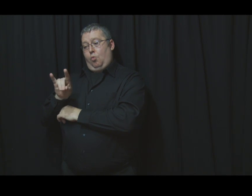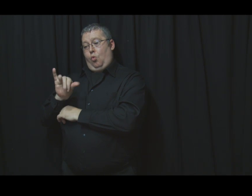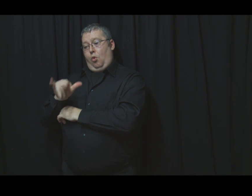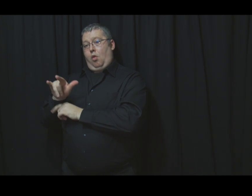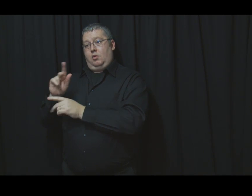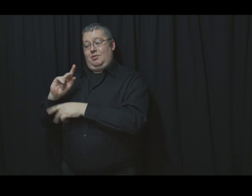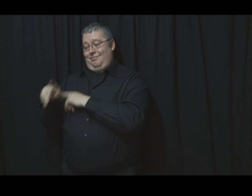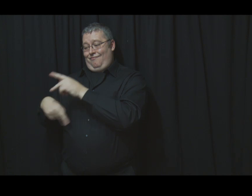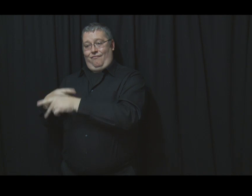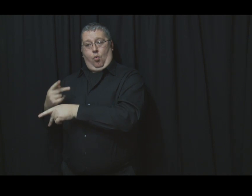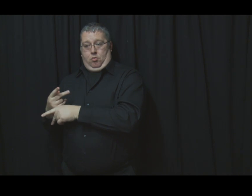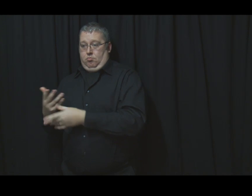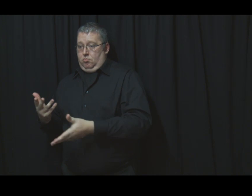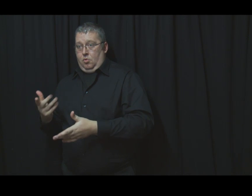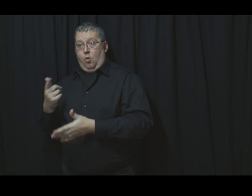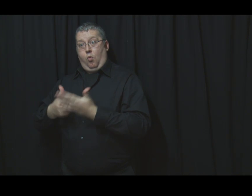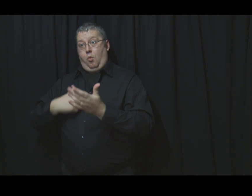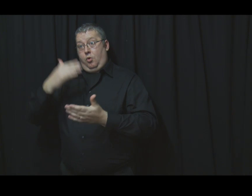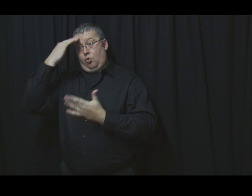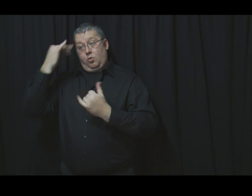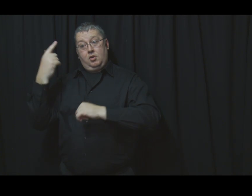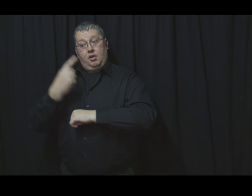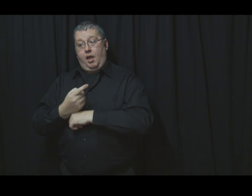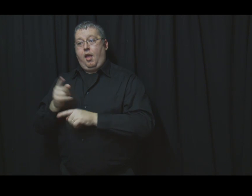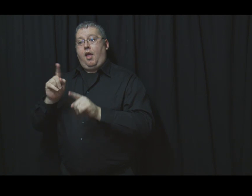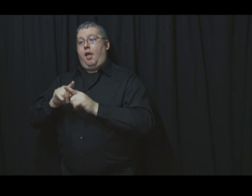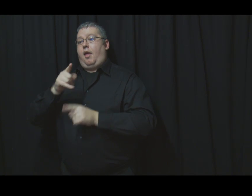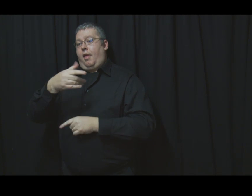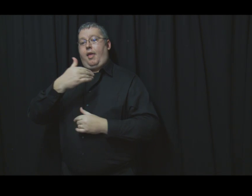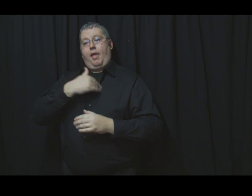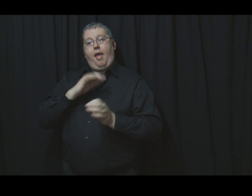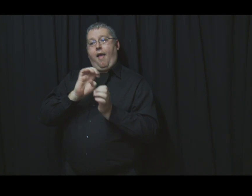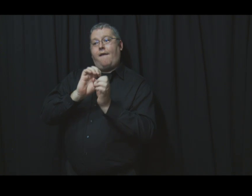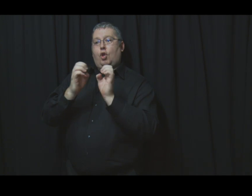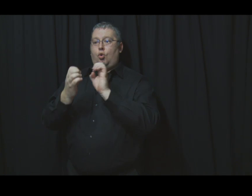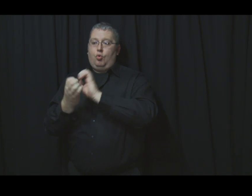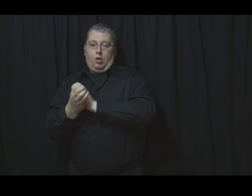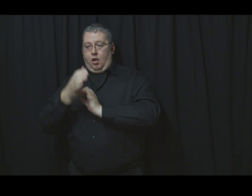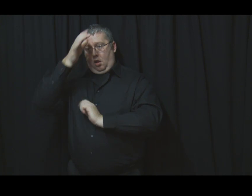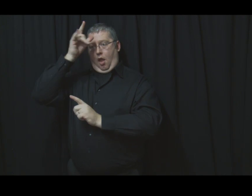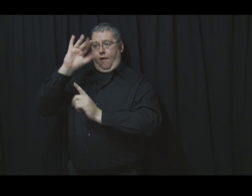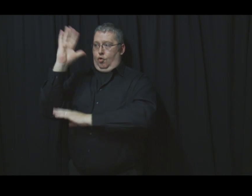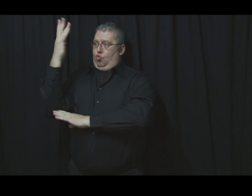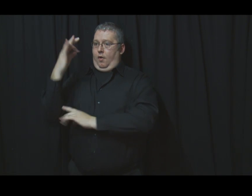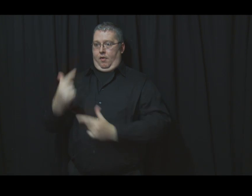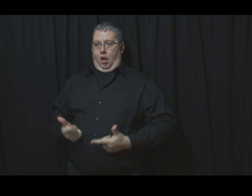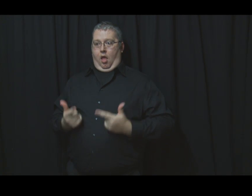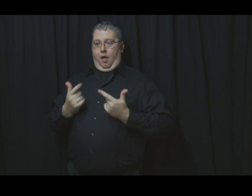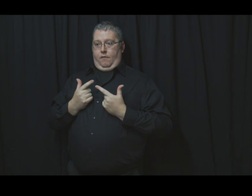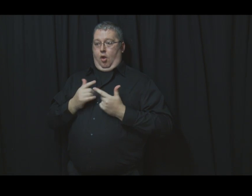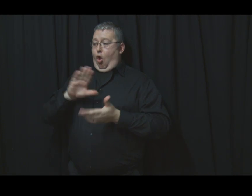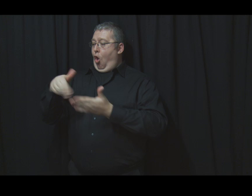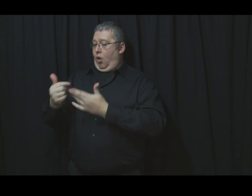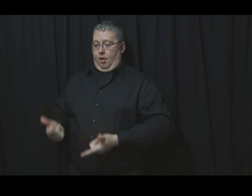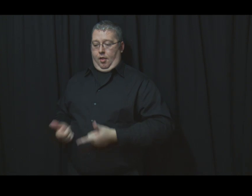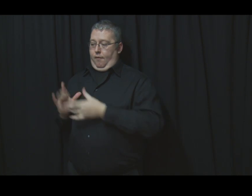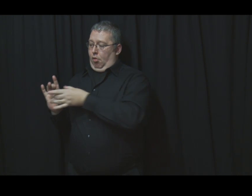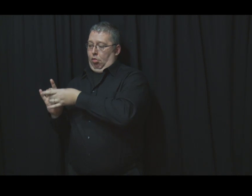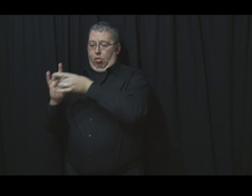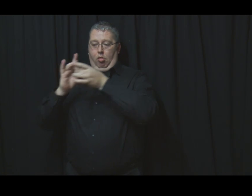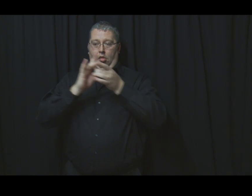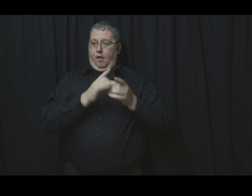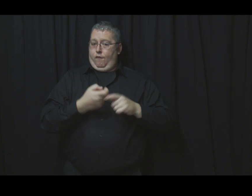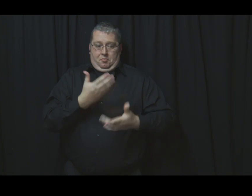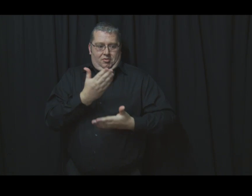mind what we today know as an evolutionary tree of life, that all life has arisen from some primordial